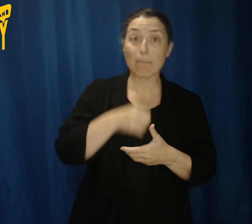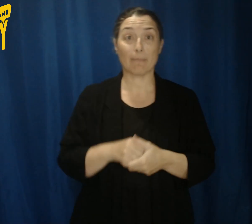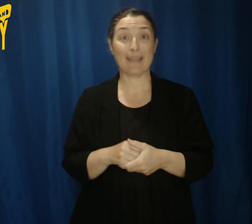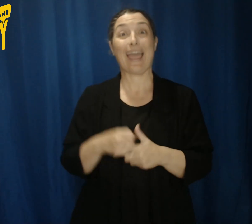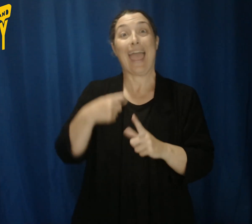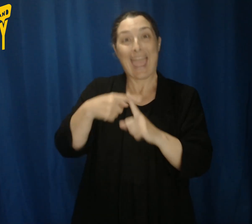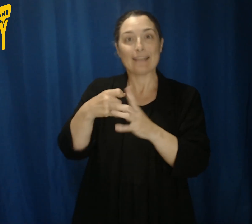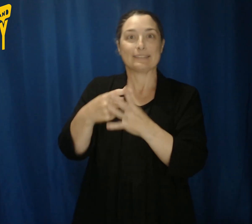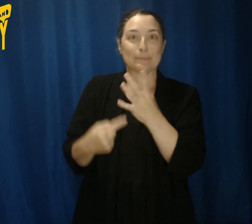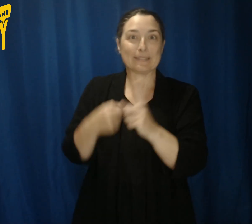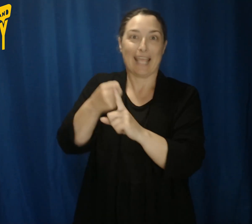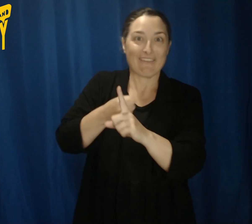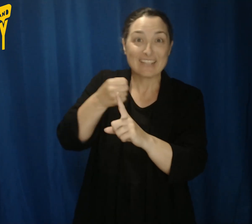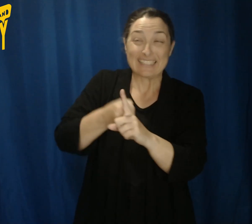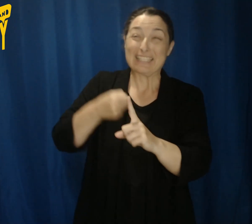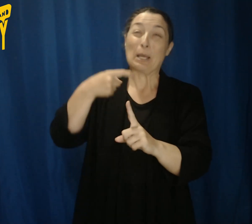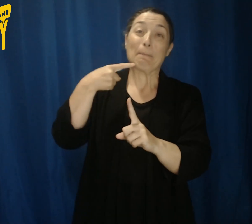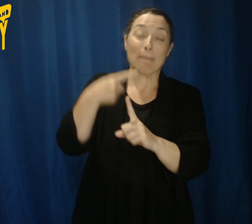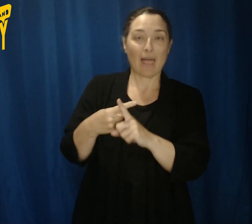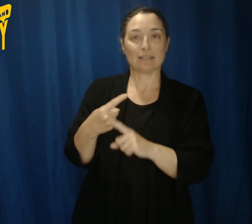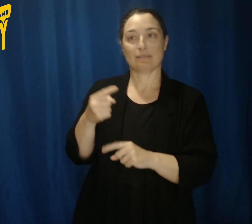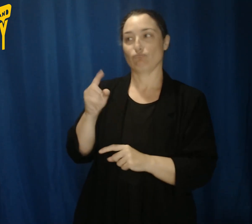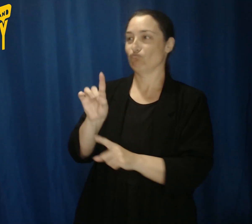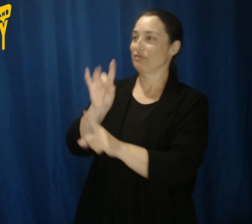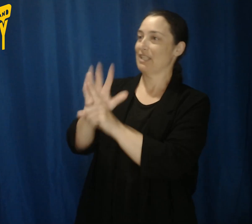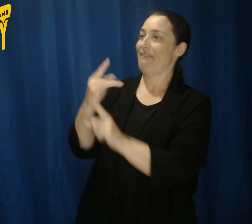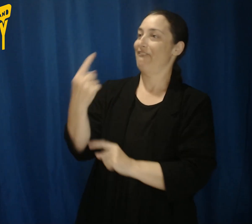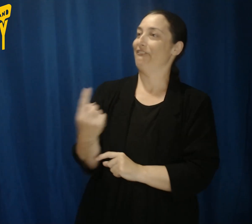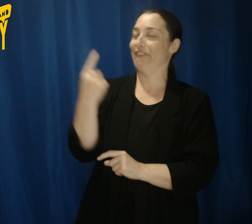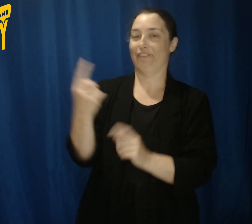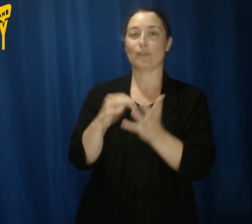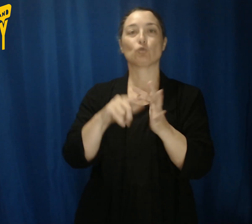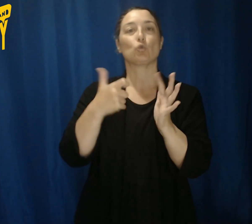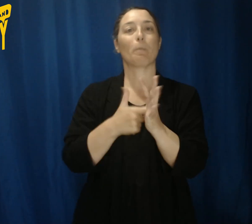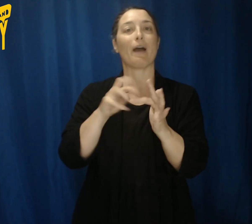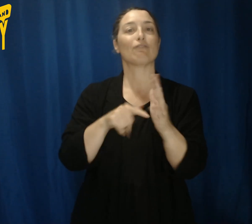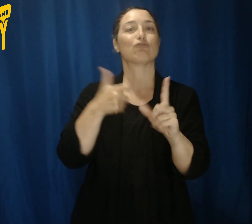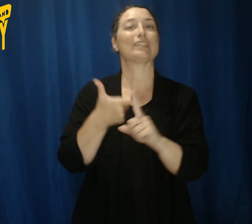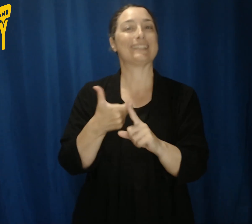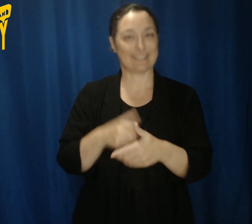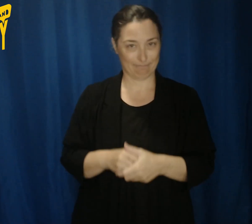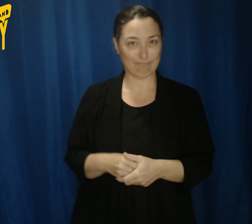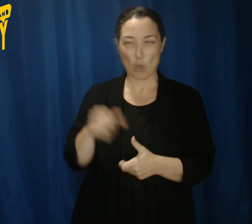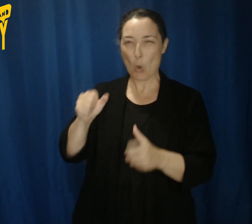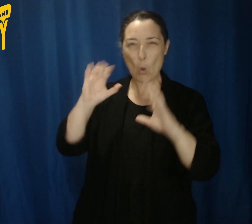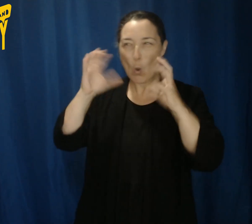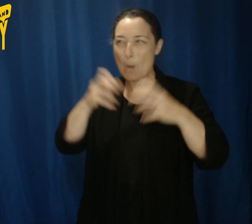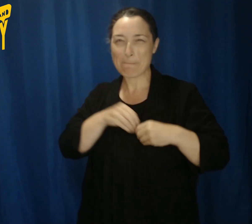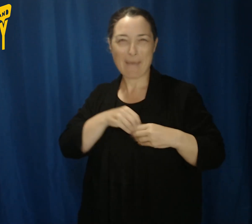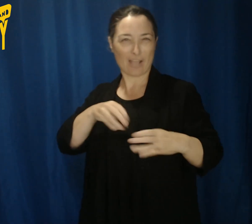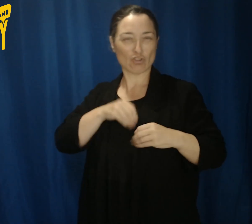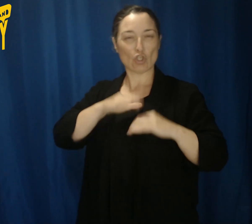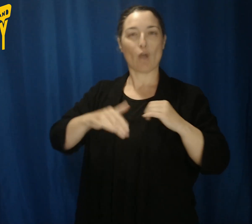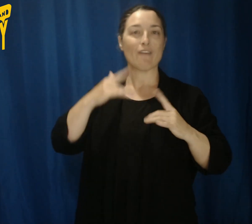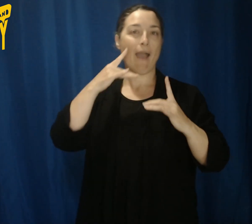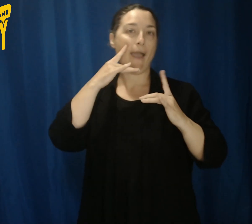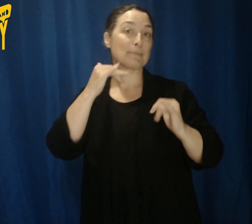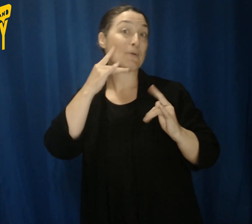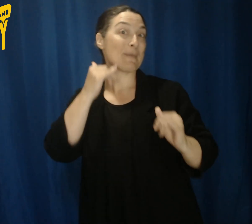advocate, as well as a self-proclaimed super freak. Kath has a passion for experimental performance arts and is